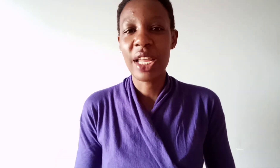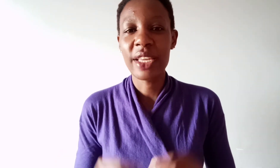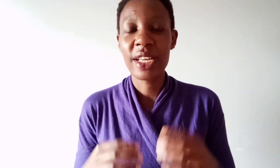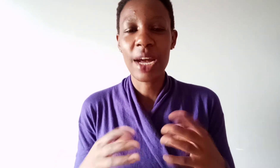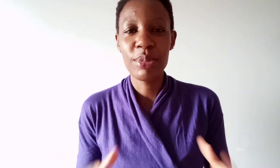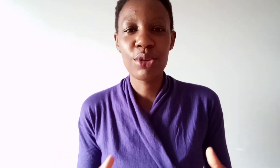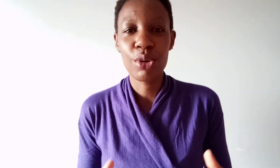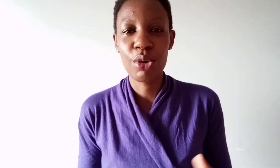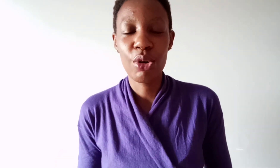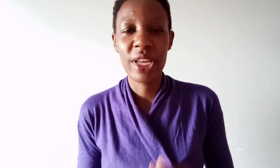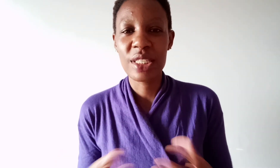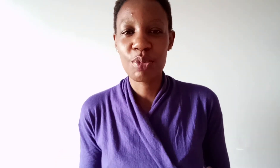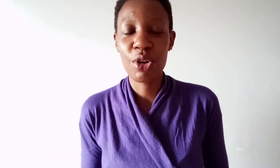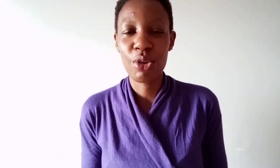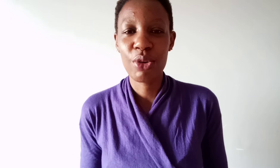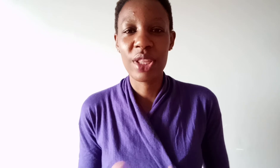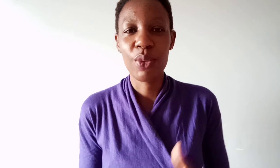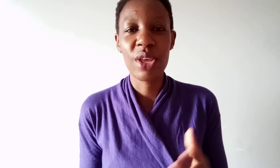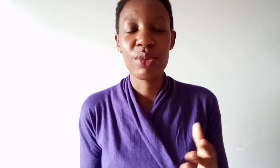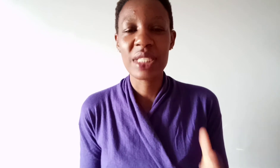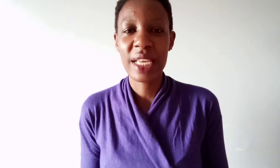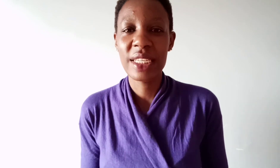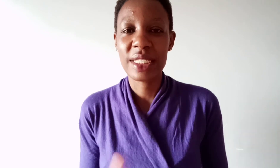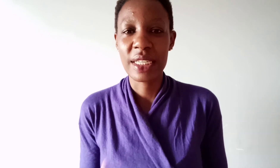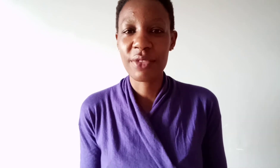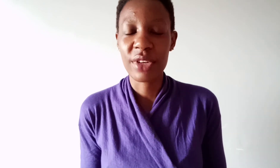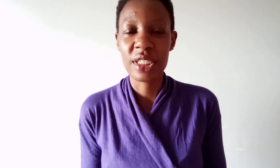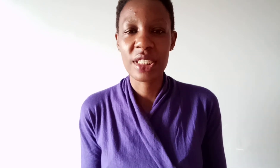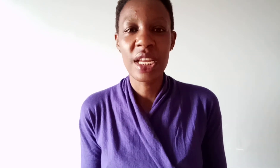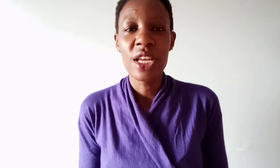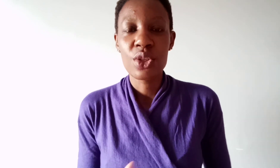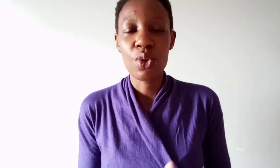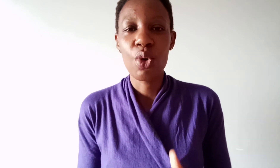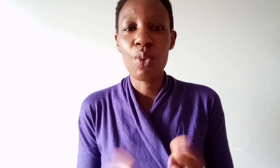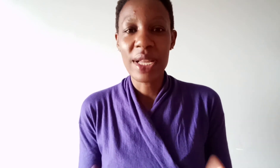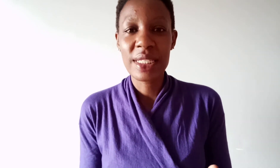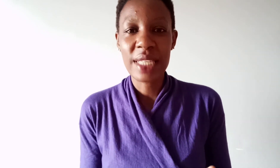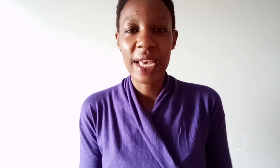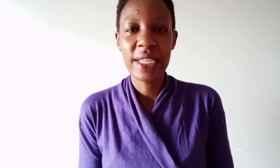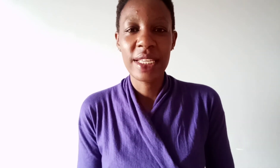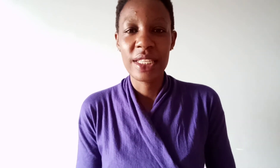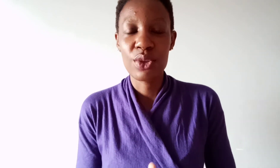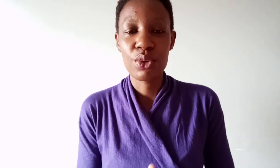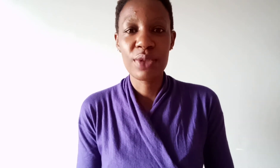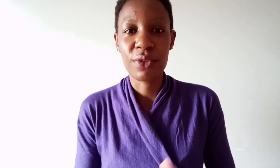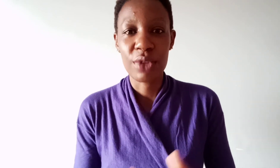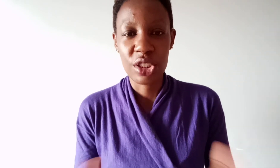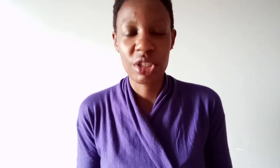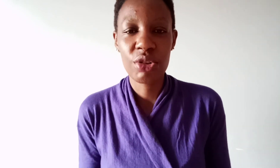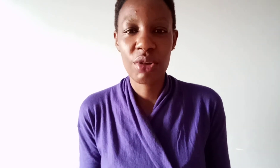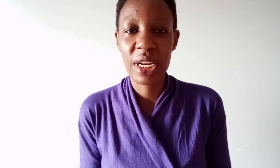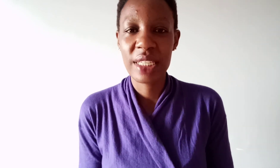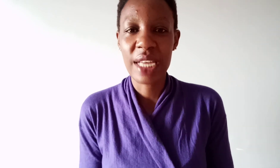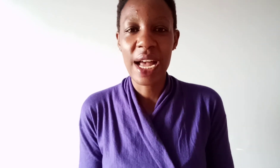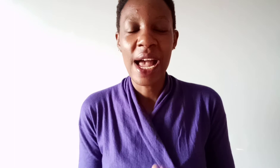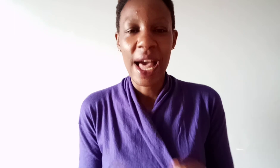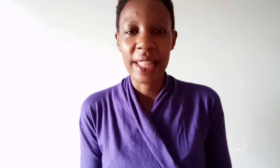like capital O and small o the way we sign it is different. So one sign is used for the general letter, and